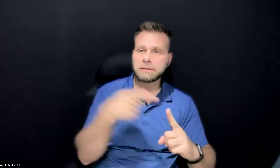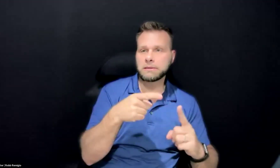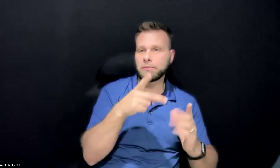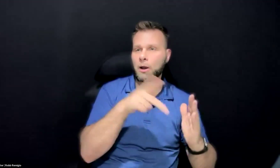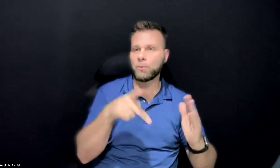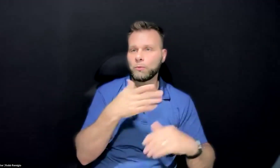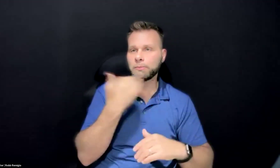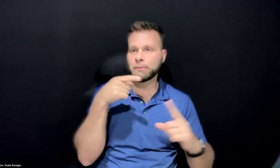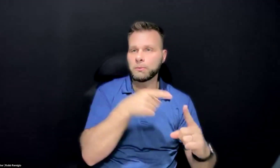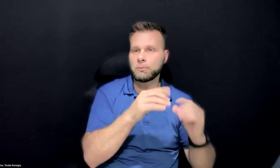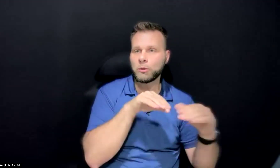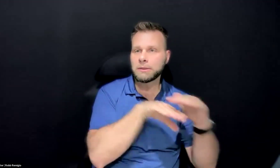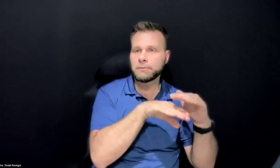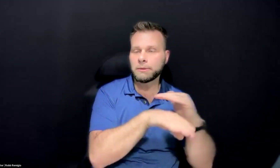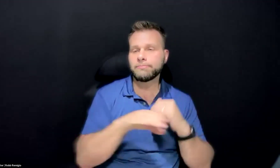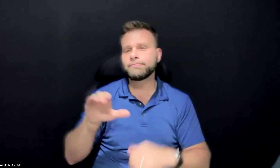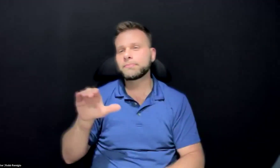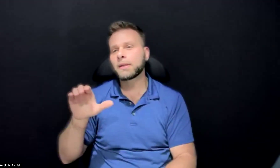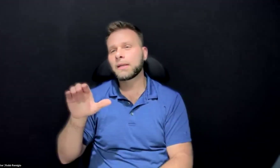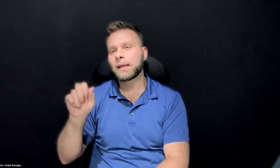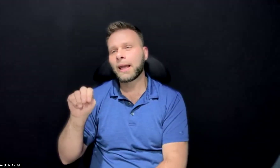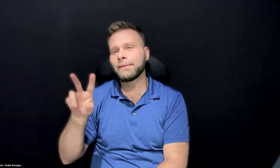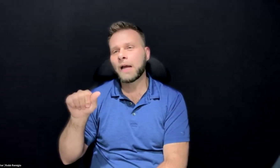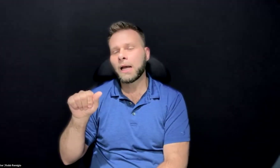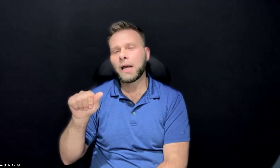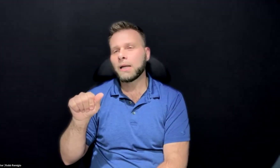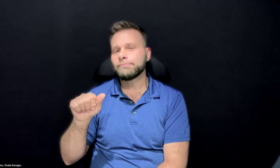Canva I have not used, but again, I don't think that